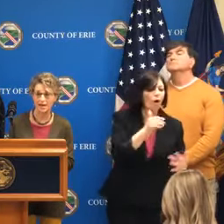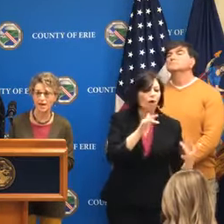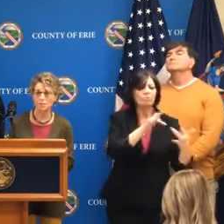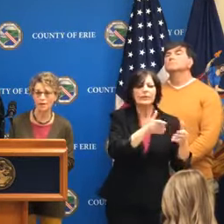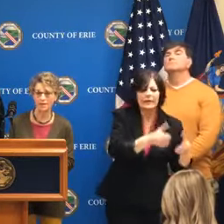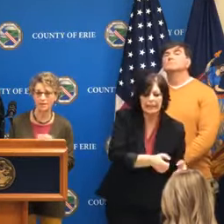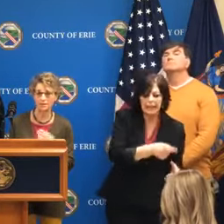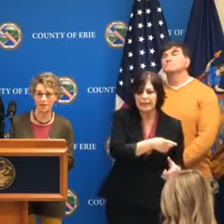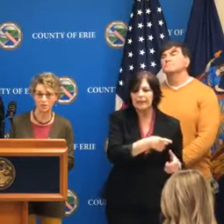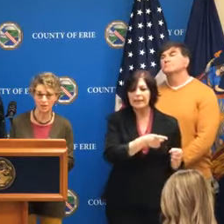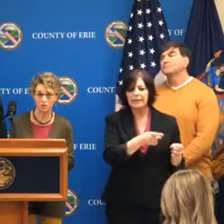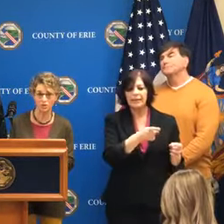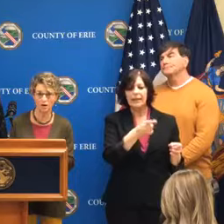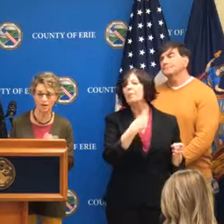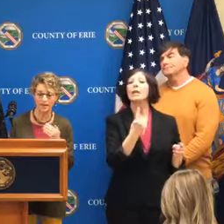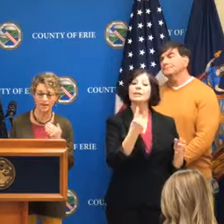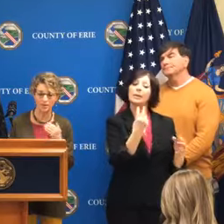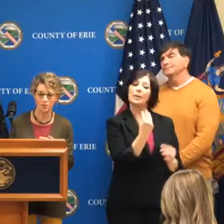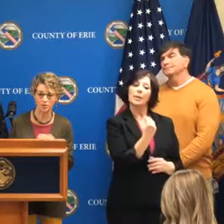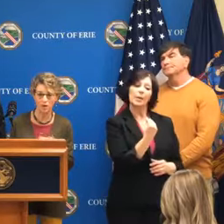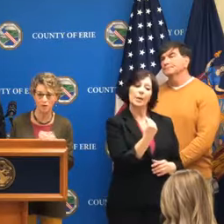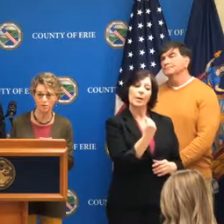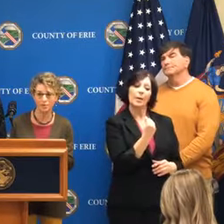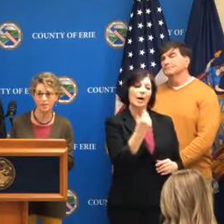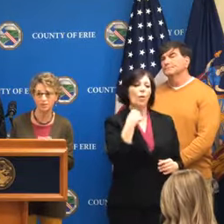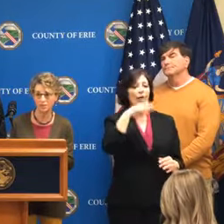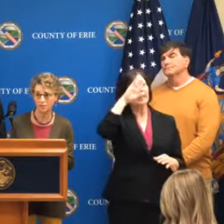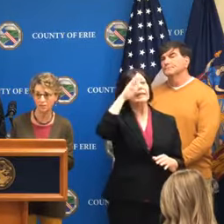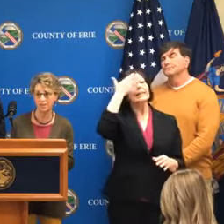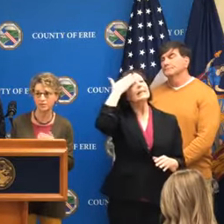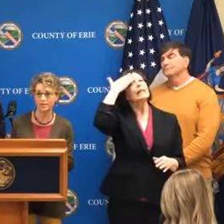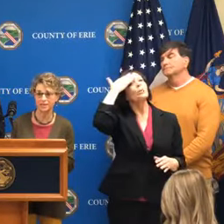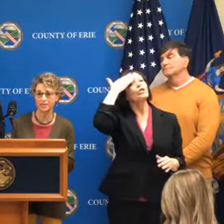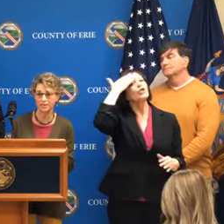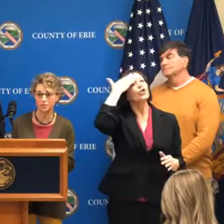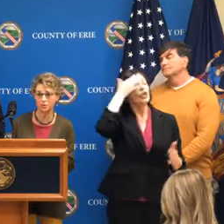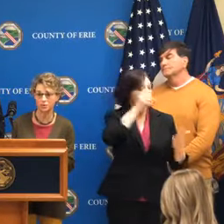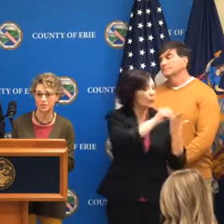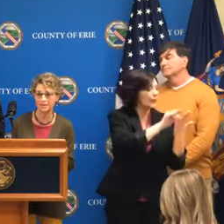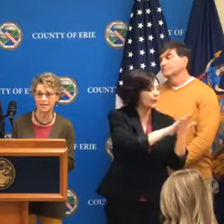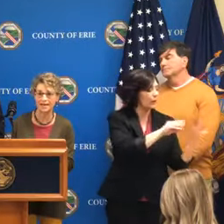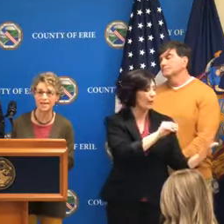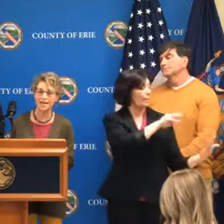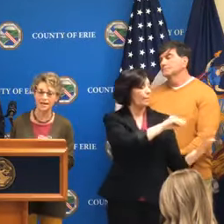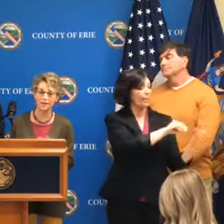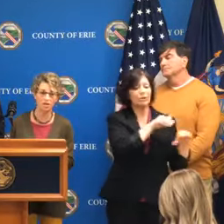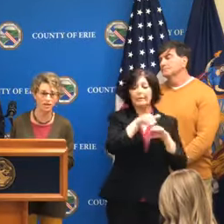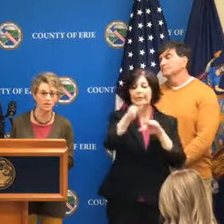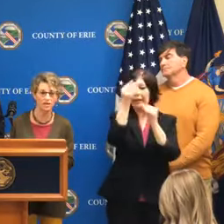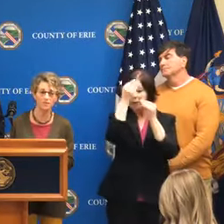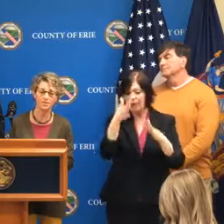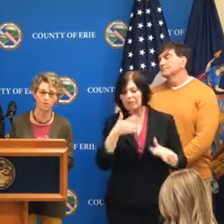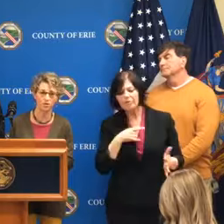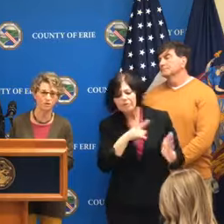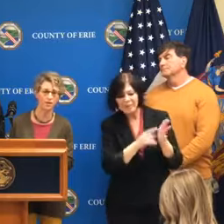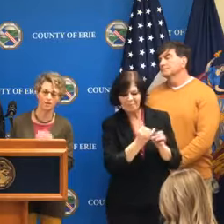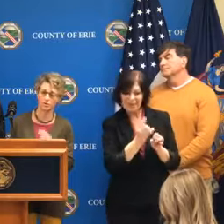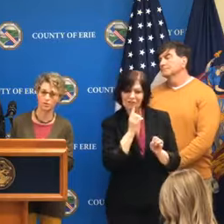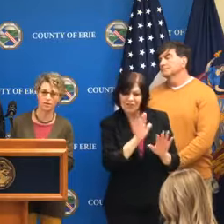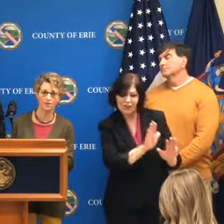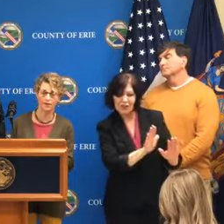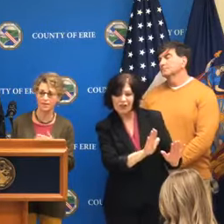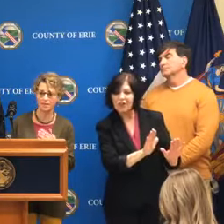text. We're having them take a picture of a temperature log that we give them to complete, where they take their temperature twice a day, and then we check in with them, make sure